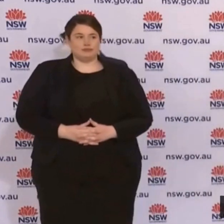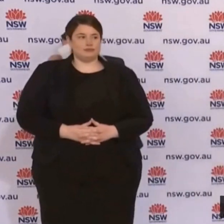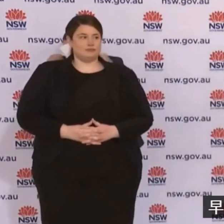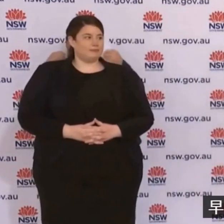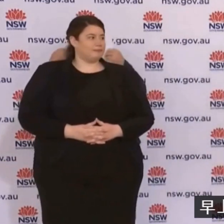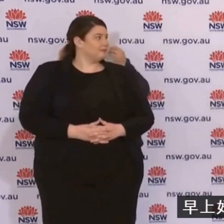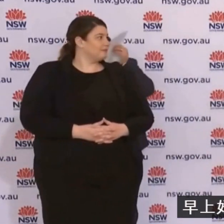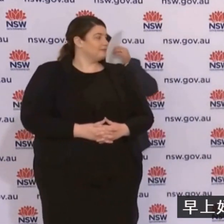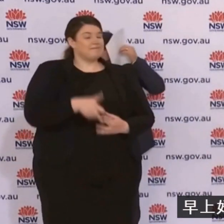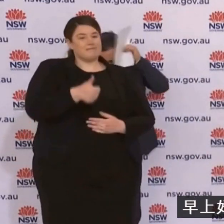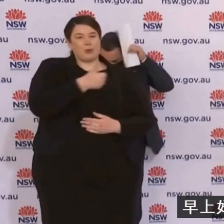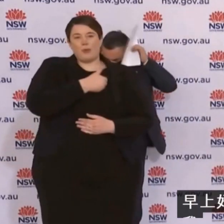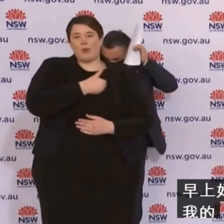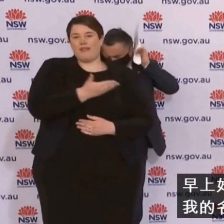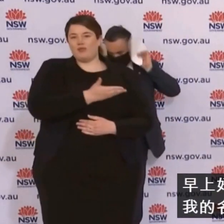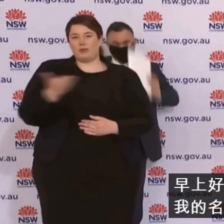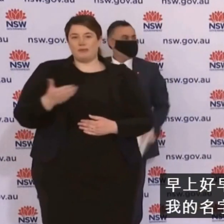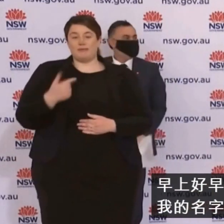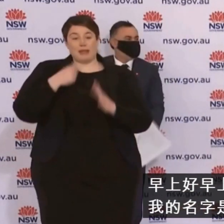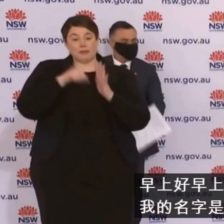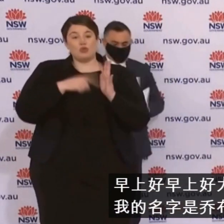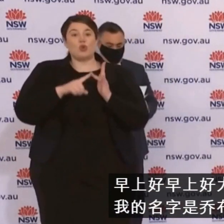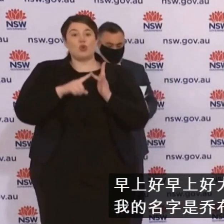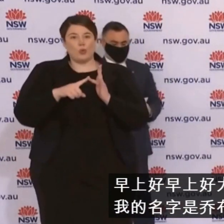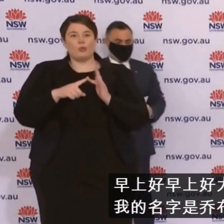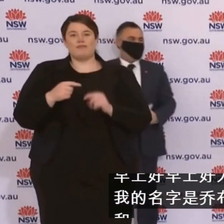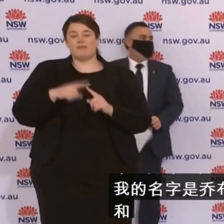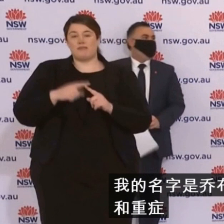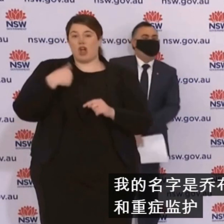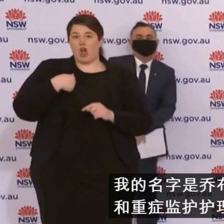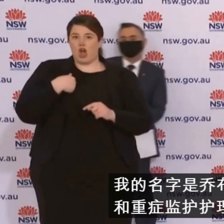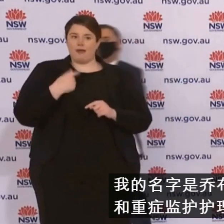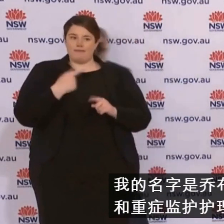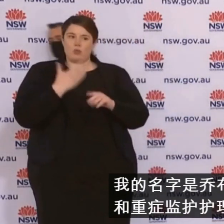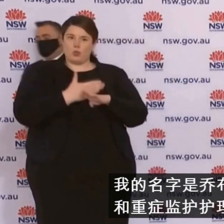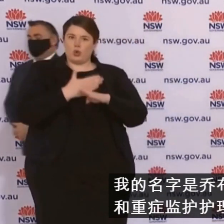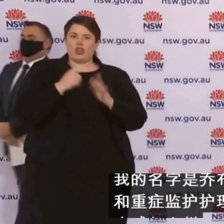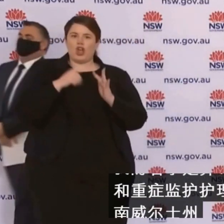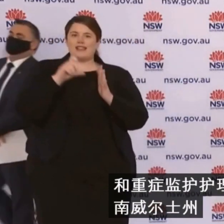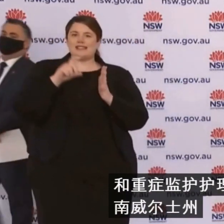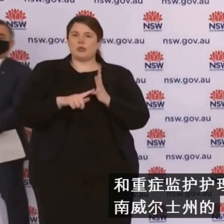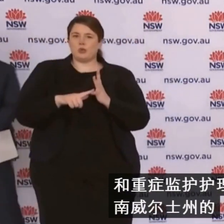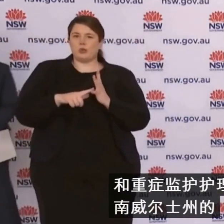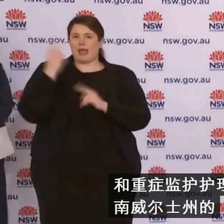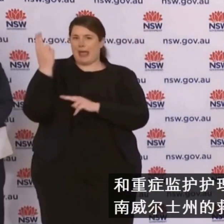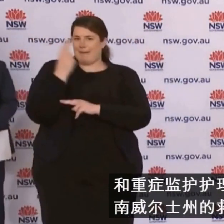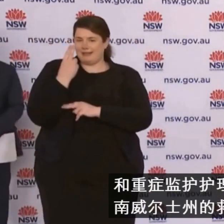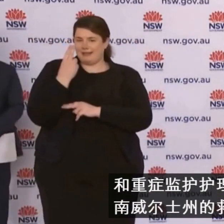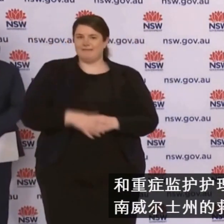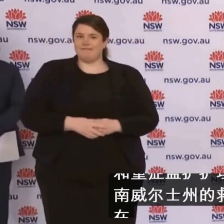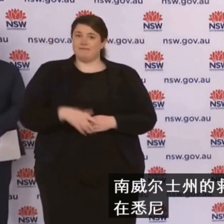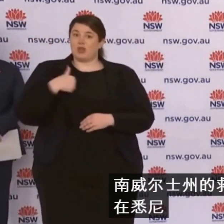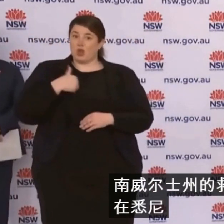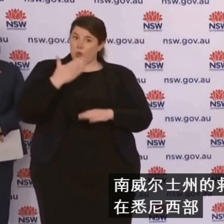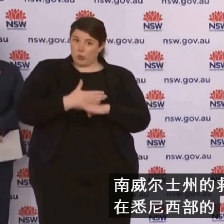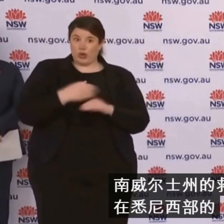Good morning, everyone. My name's Joe Brim, and I'm an inspector and an intensive care paramedic with New South Wales Ambulance, and I work